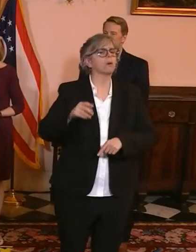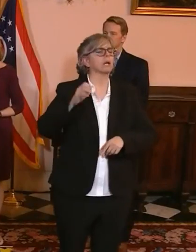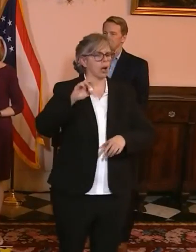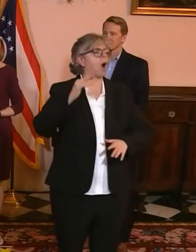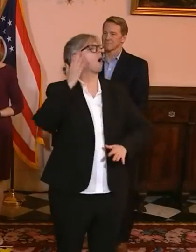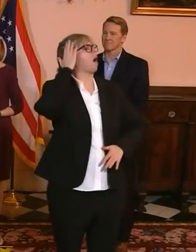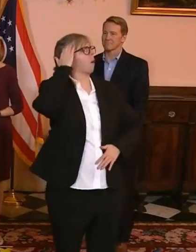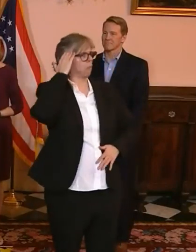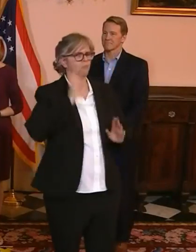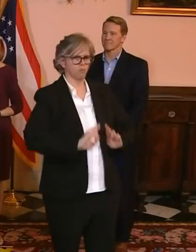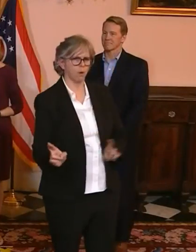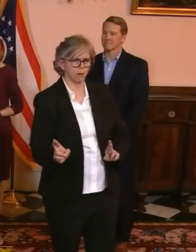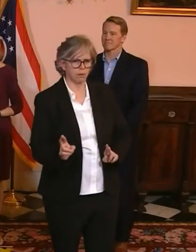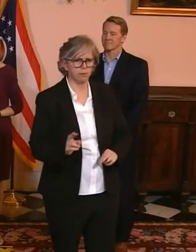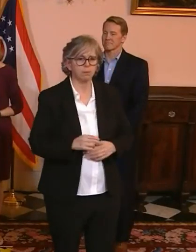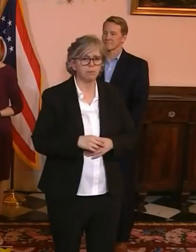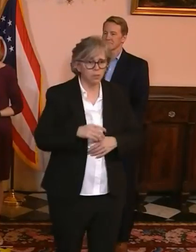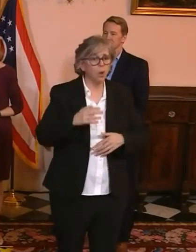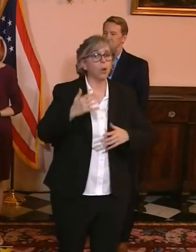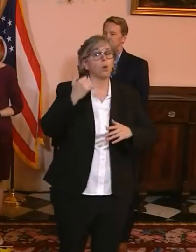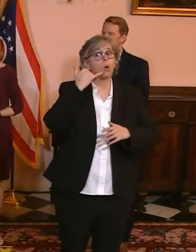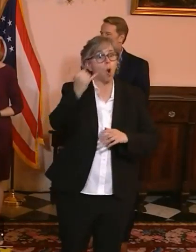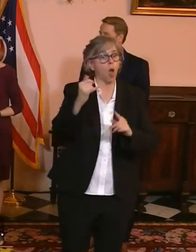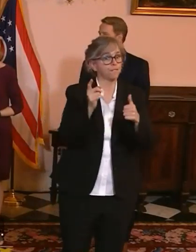after calling, you would go to the emergency room.